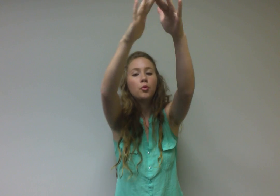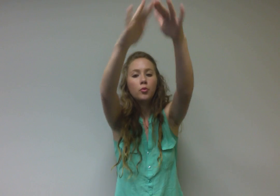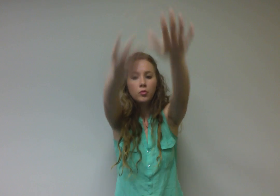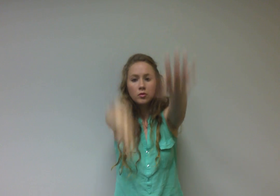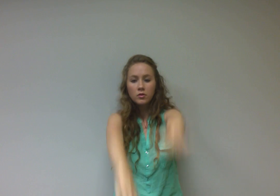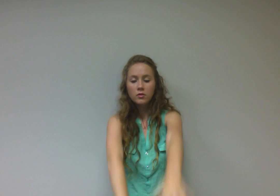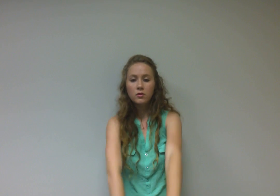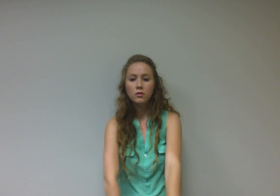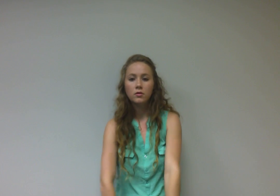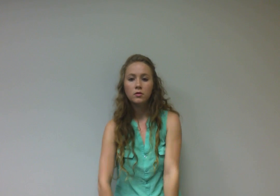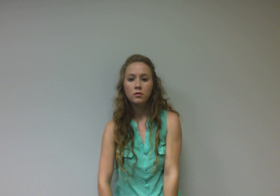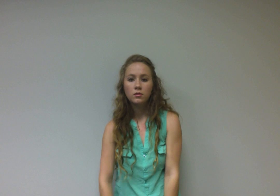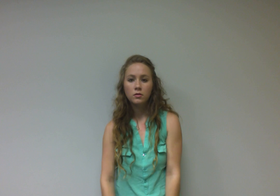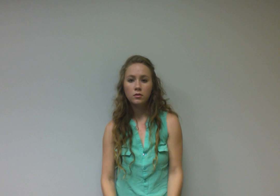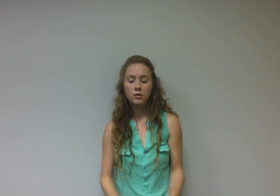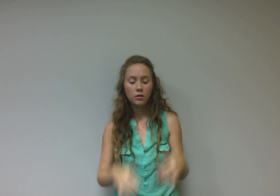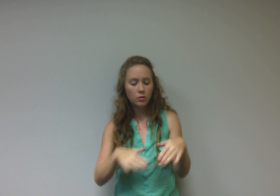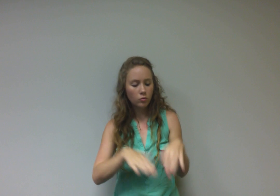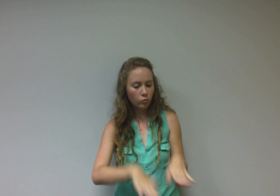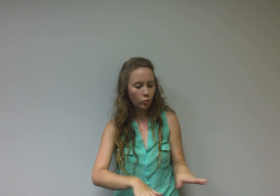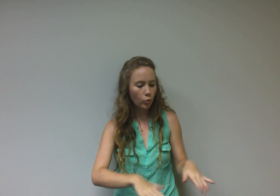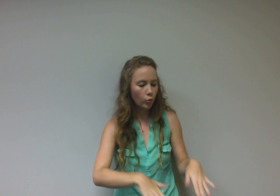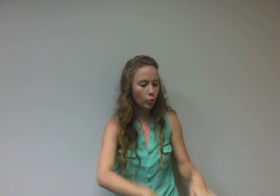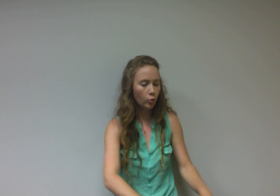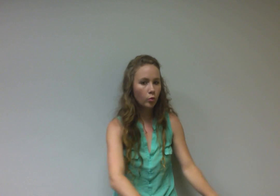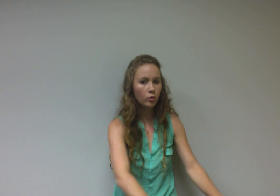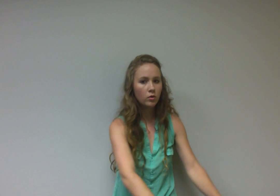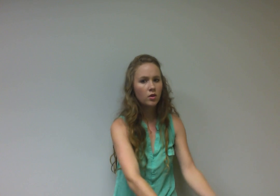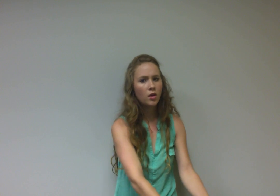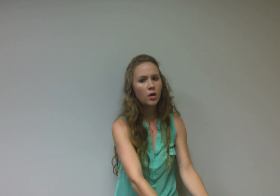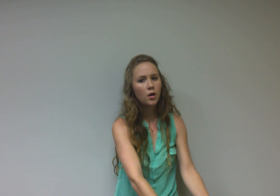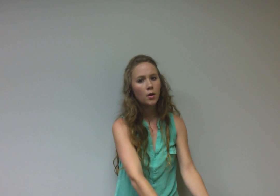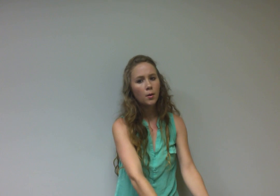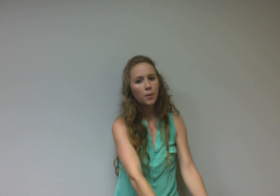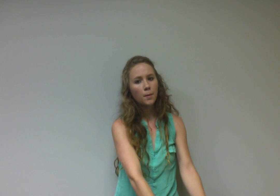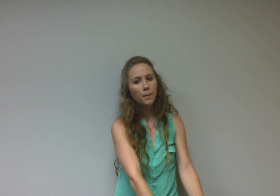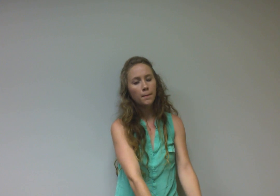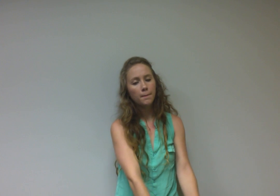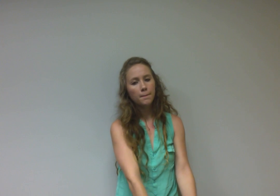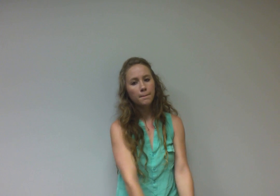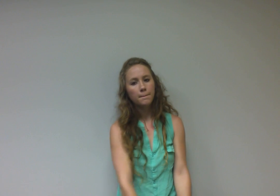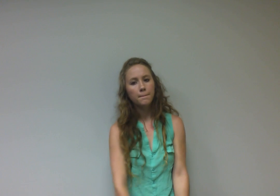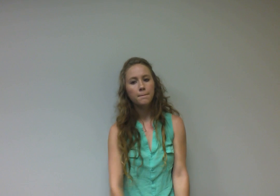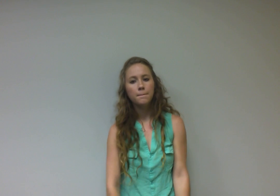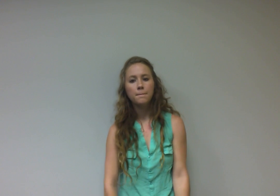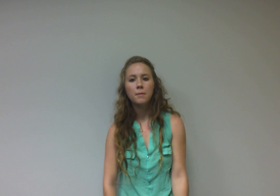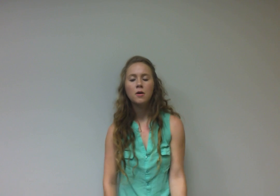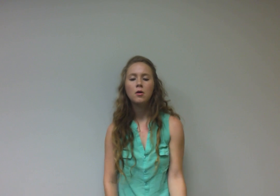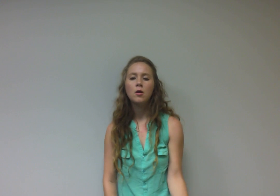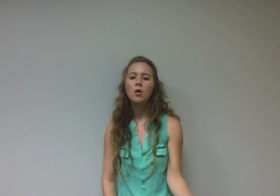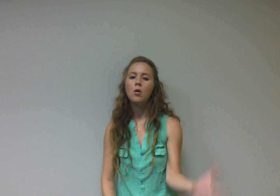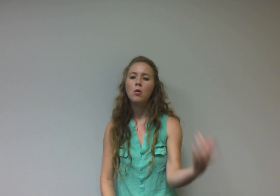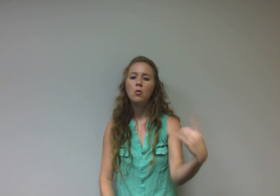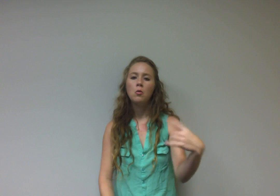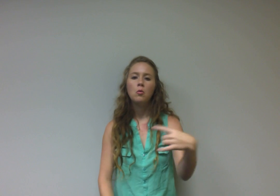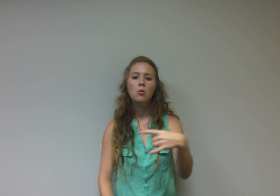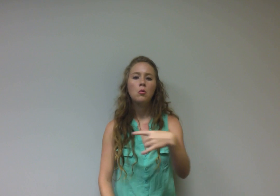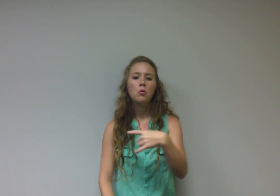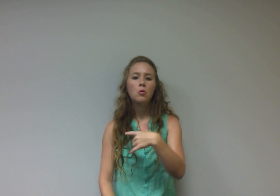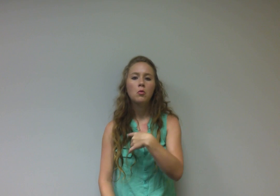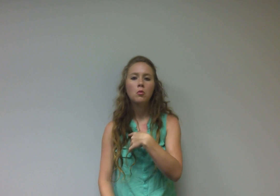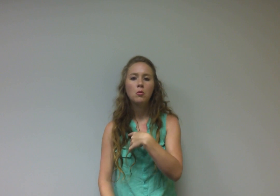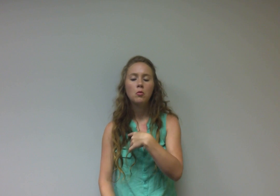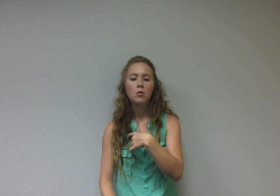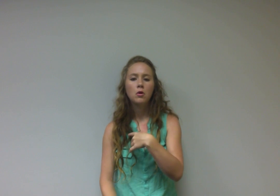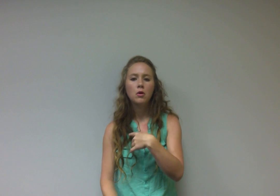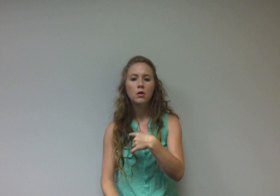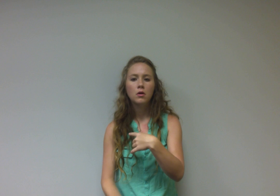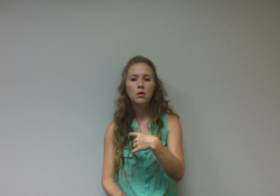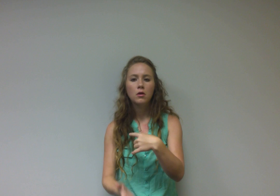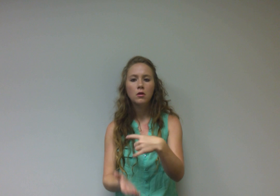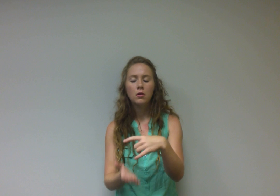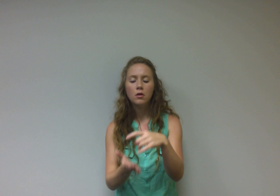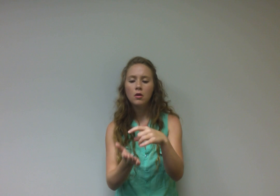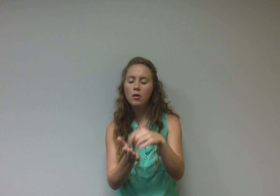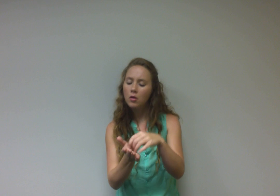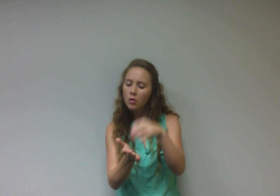the deadest of all ends. And learning how to read a barcode on the slopes of Mount